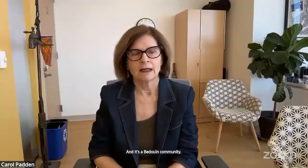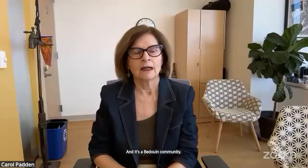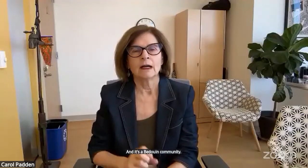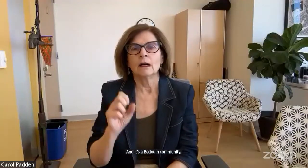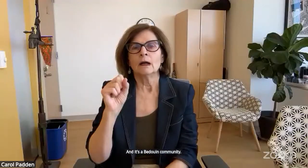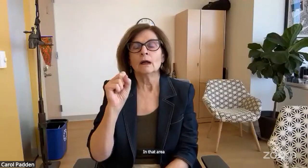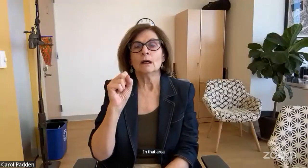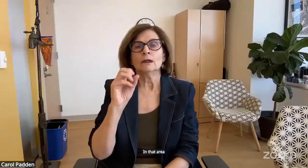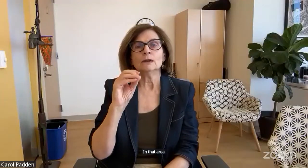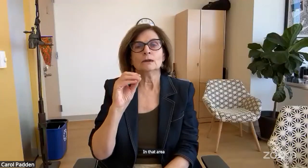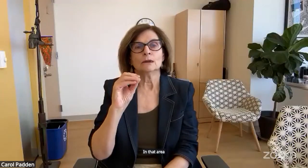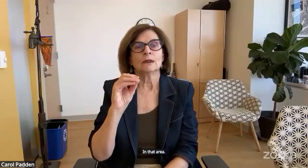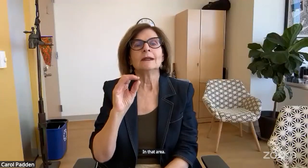that area.